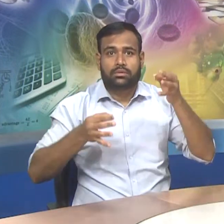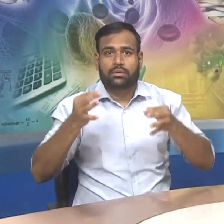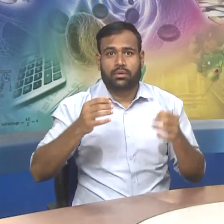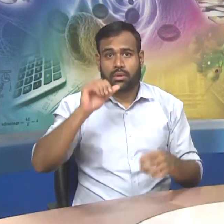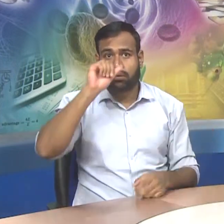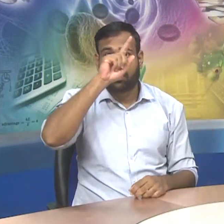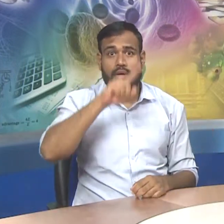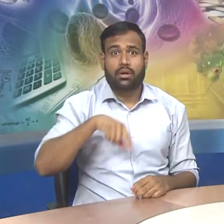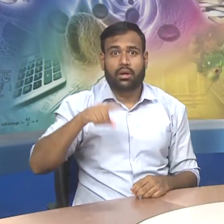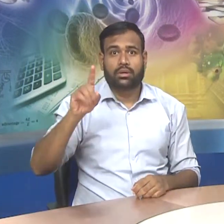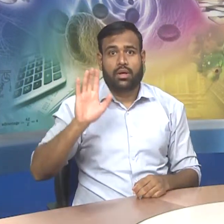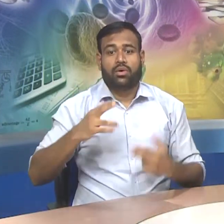Judiciary.